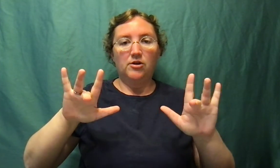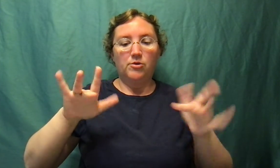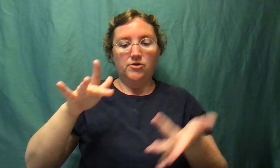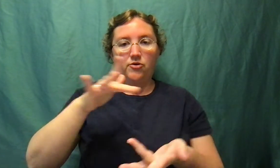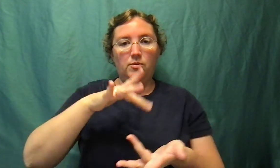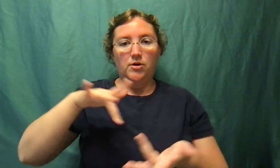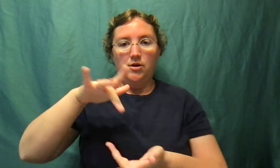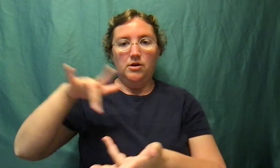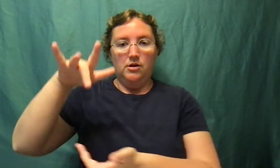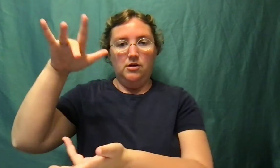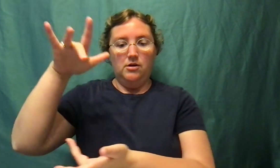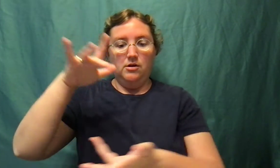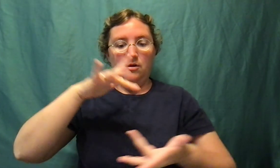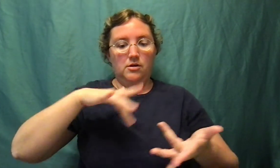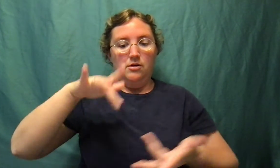push forward.